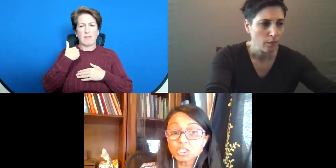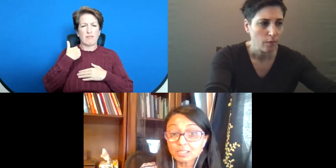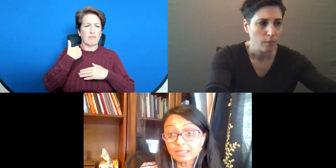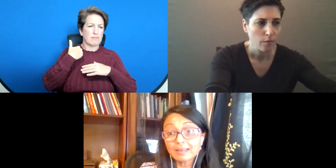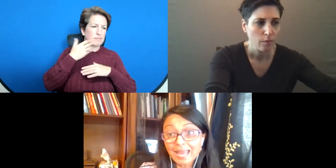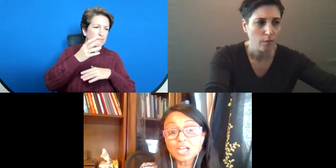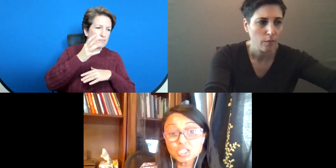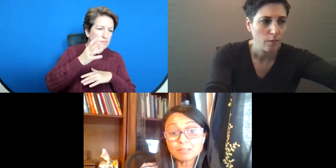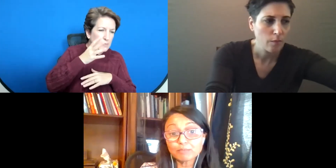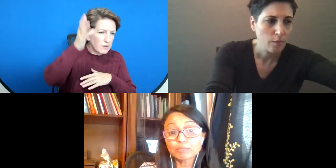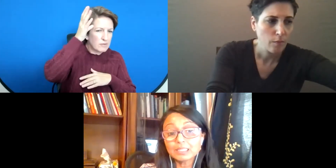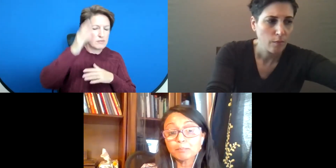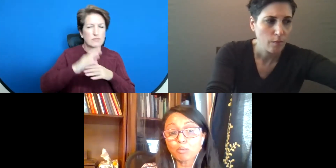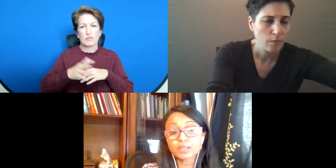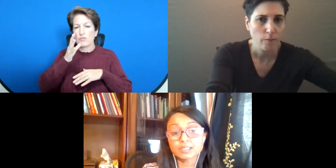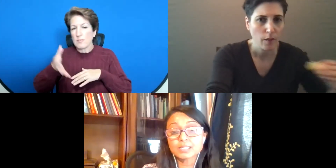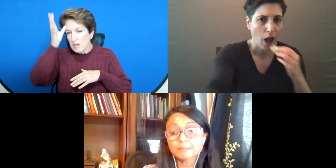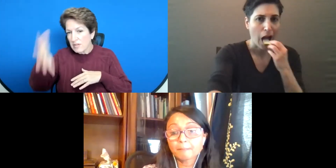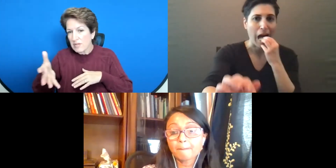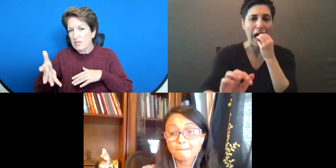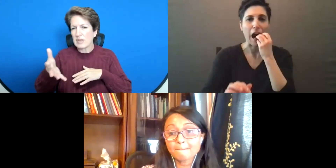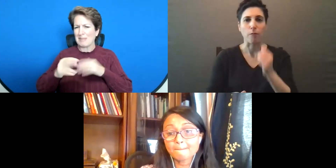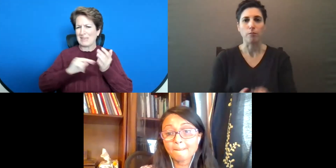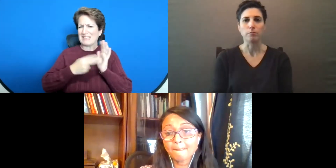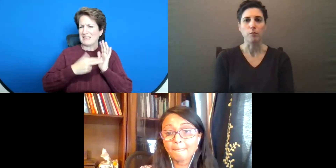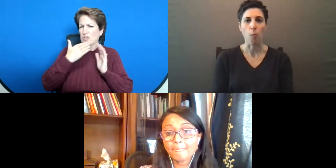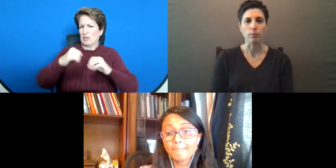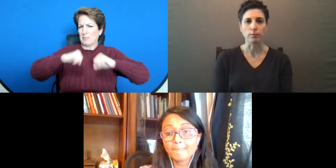added protection can actually be really important.